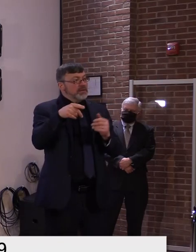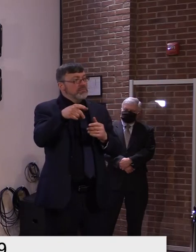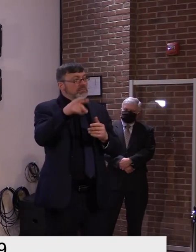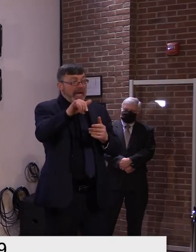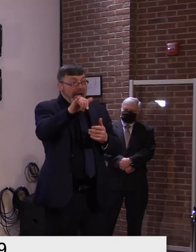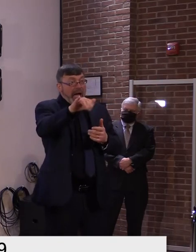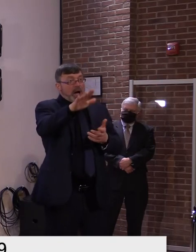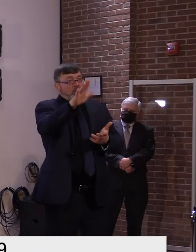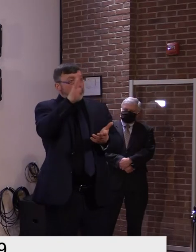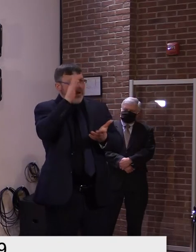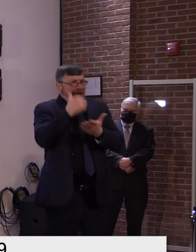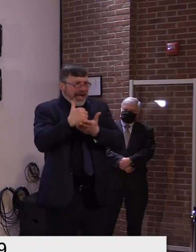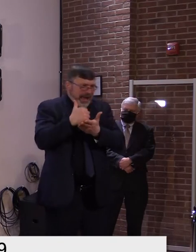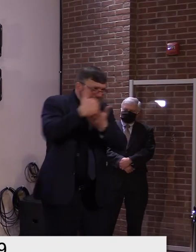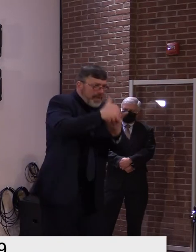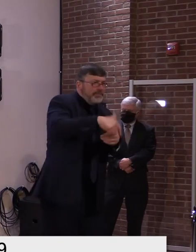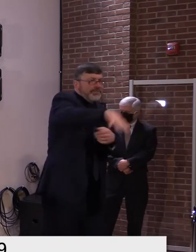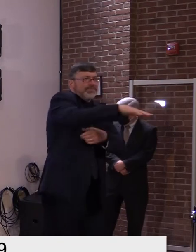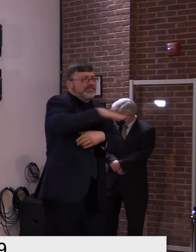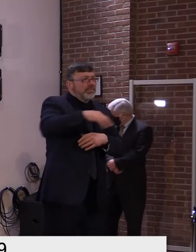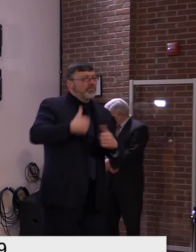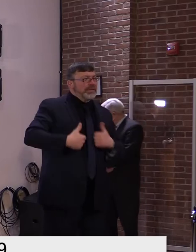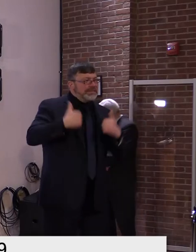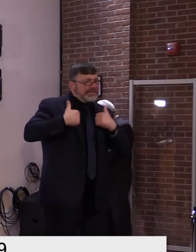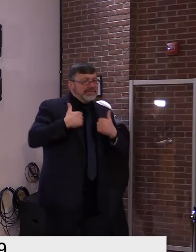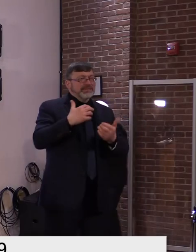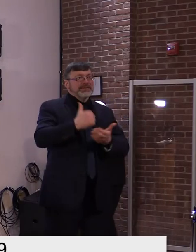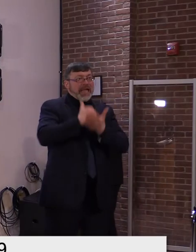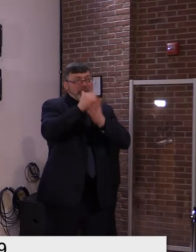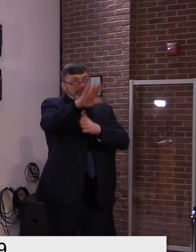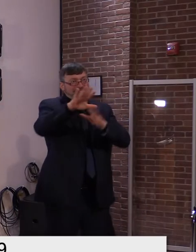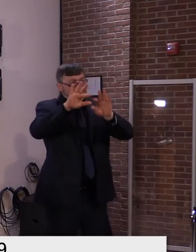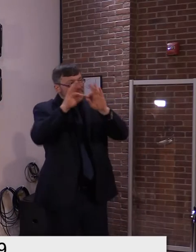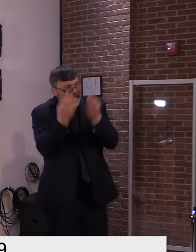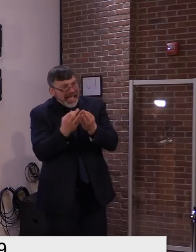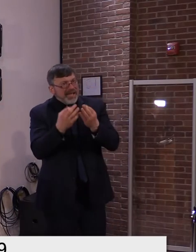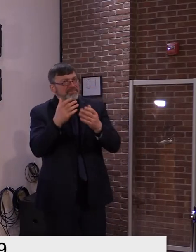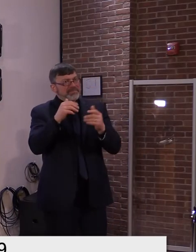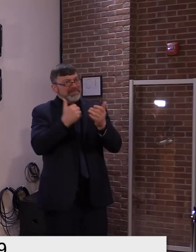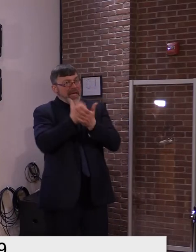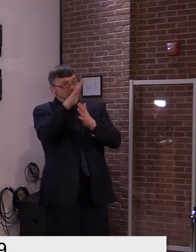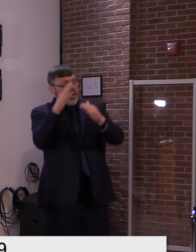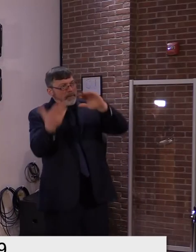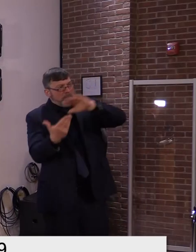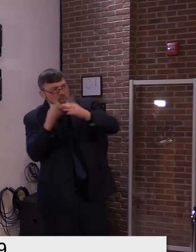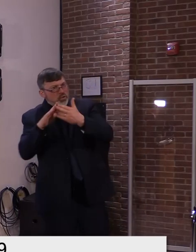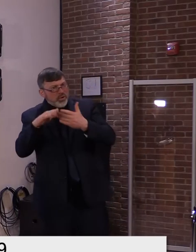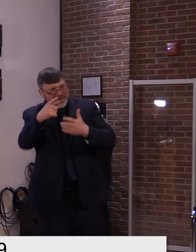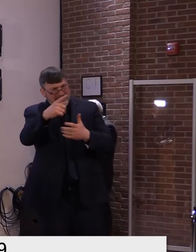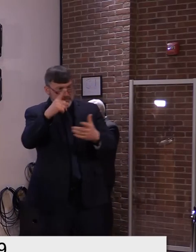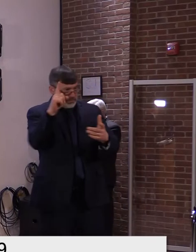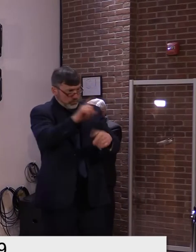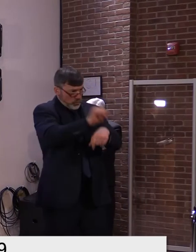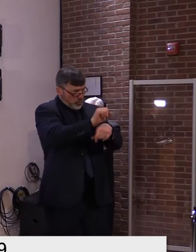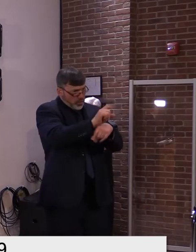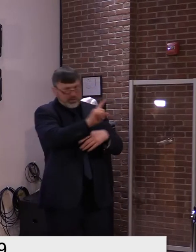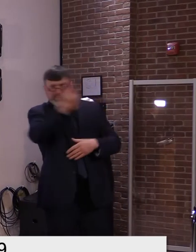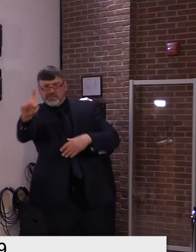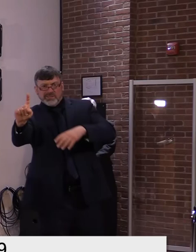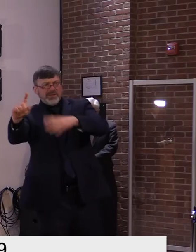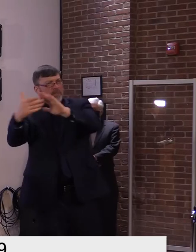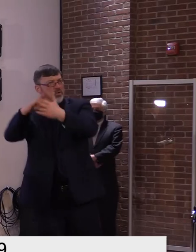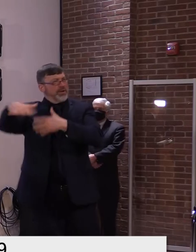gives you a lot of benefits in terms of mobility, seeing others and seeing your kids, grandkids, and so forth.